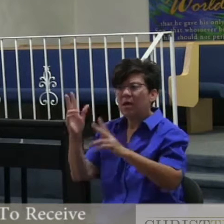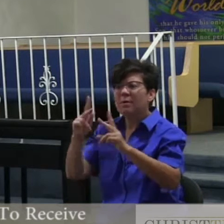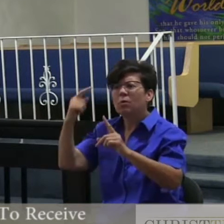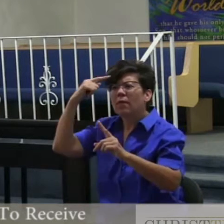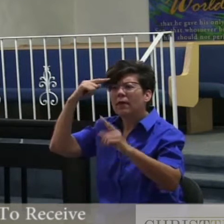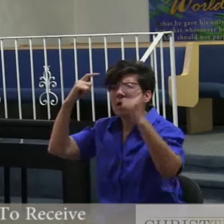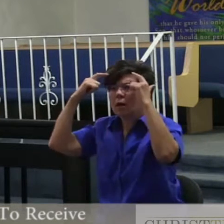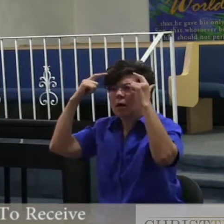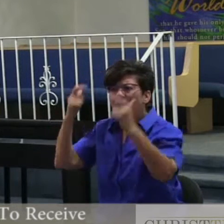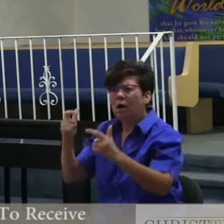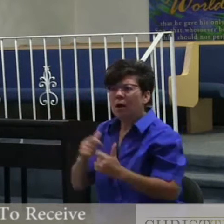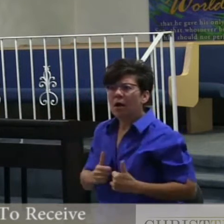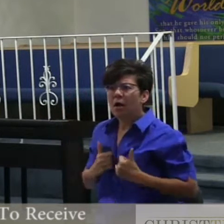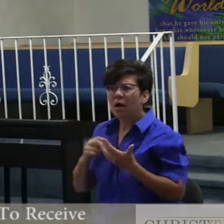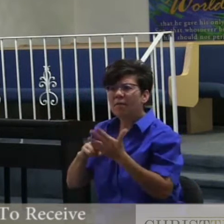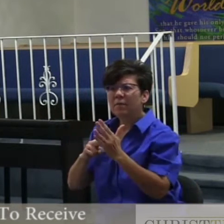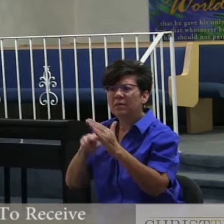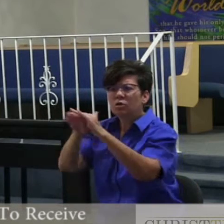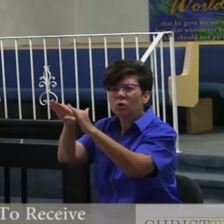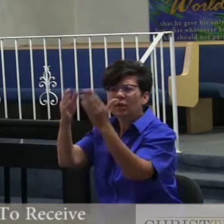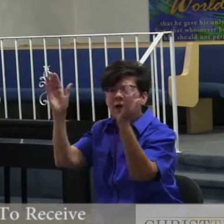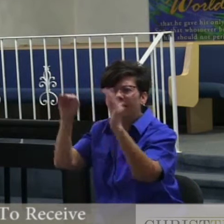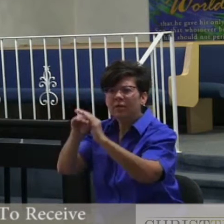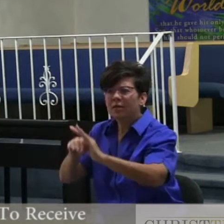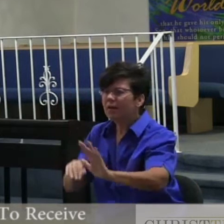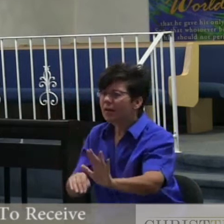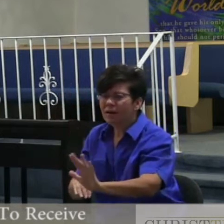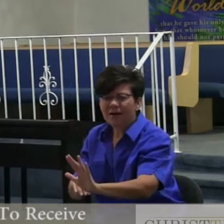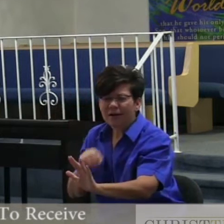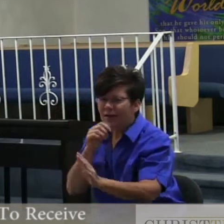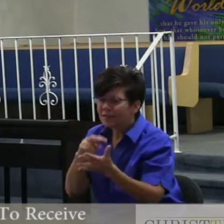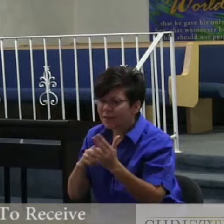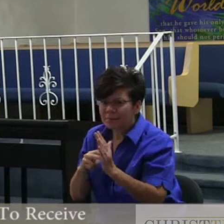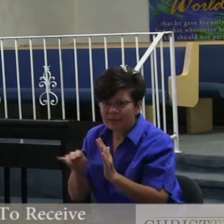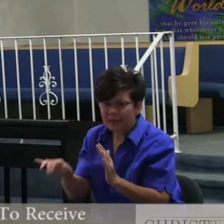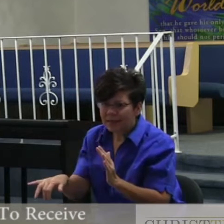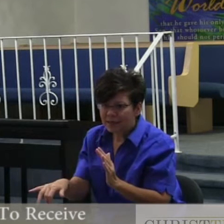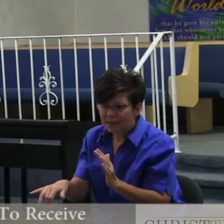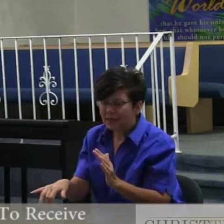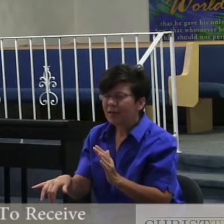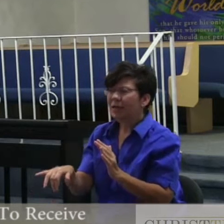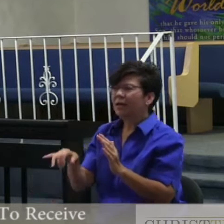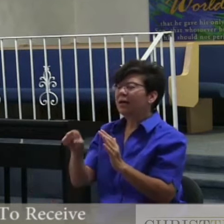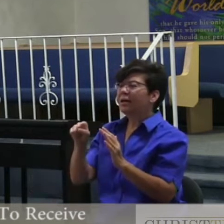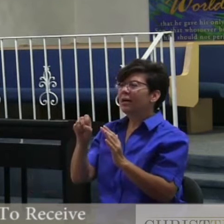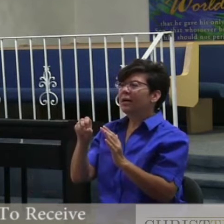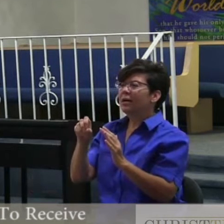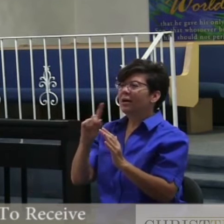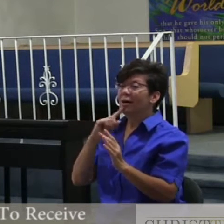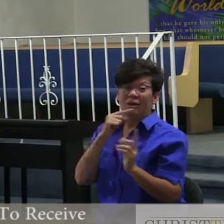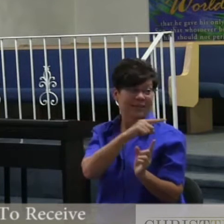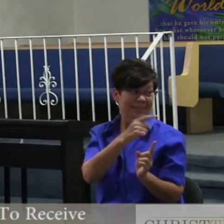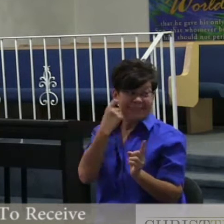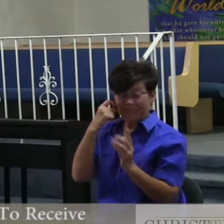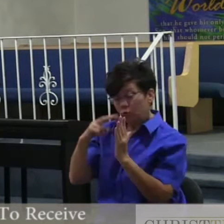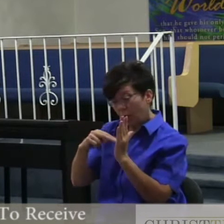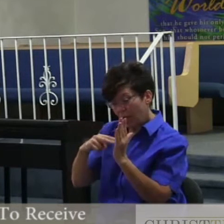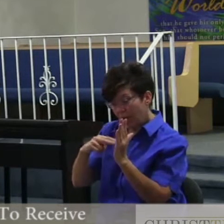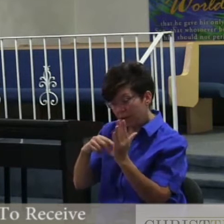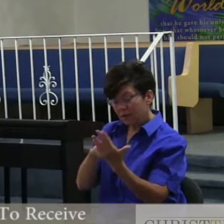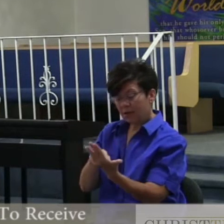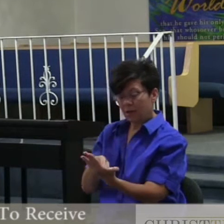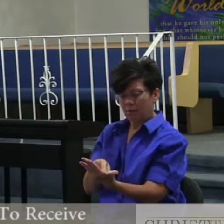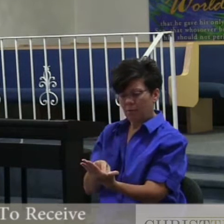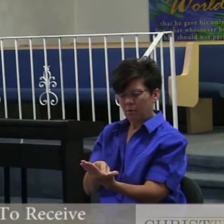of life means going to heaven, but it does not mean that. So since Elder Poppy read the scripture in